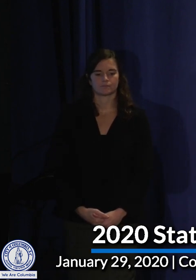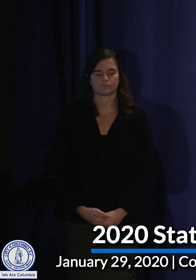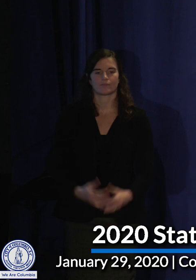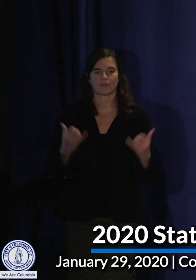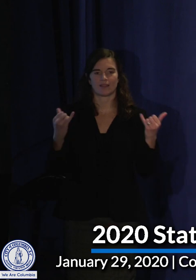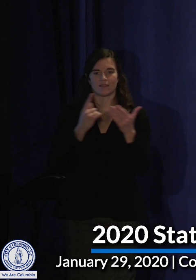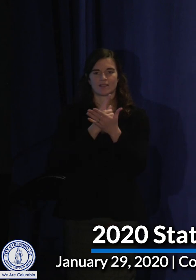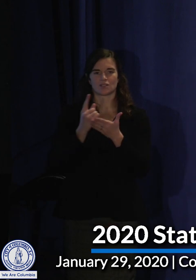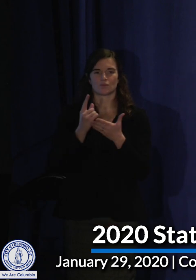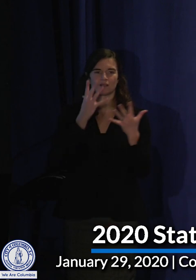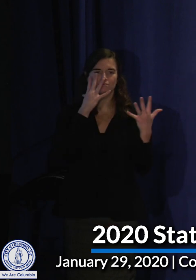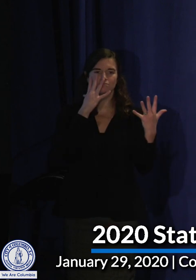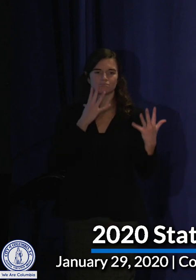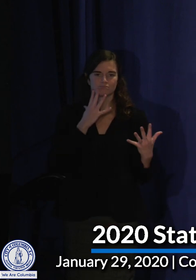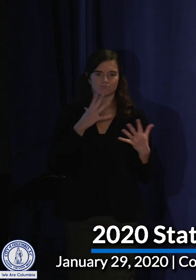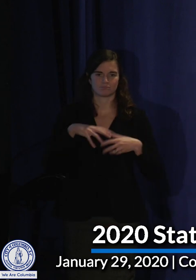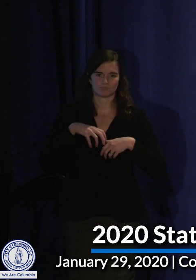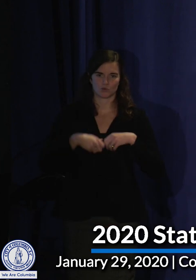This week's tragedy with